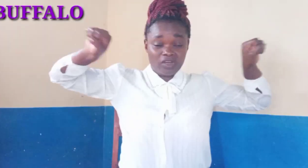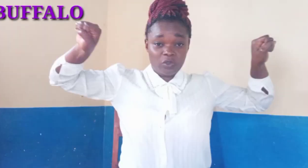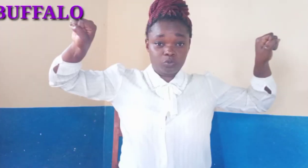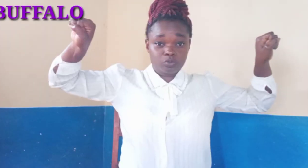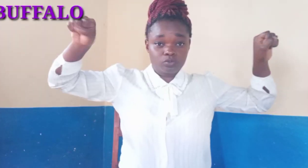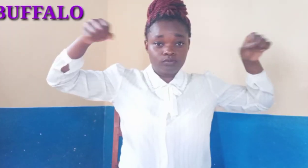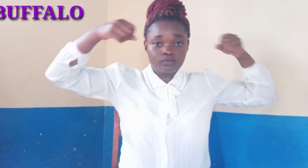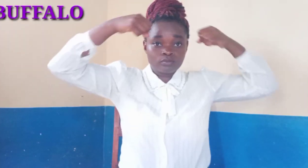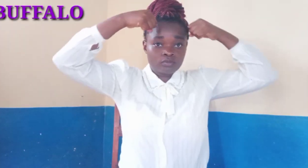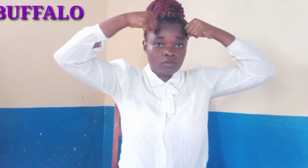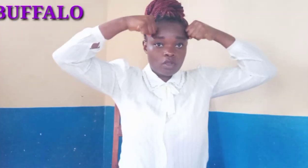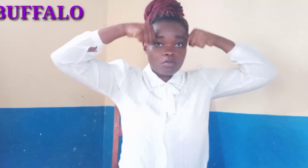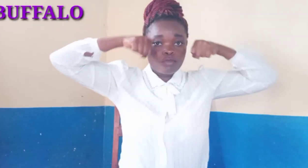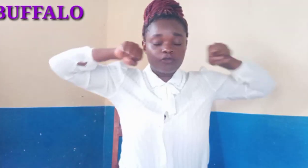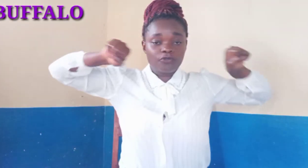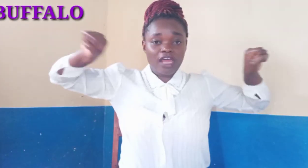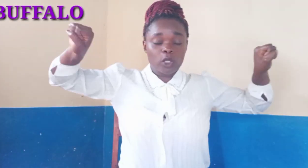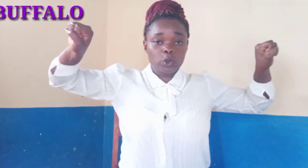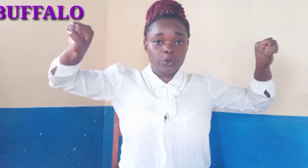buffalo, buffalo.